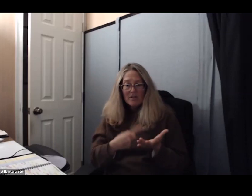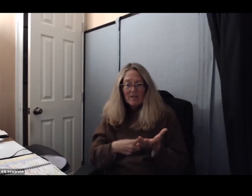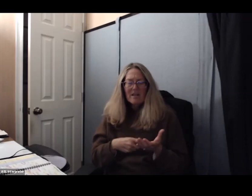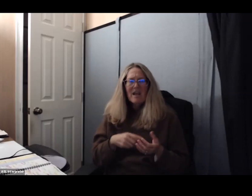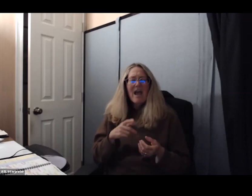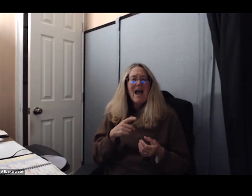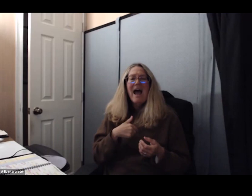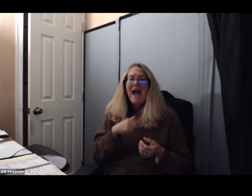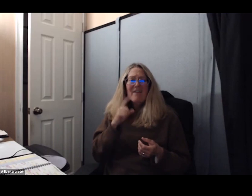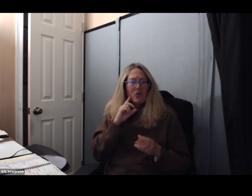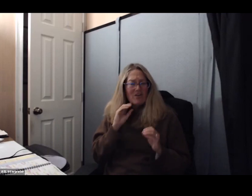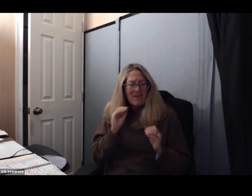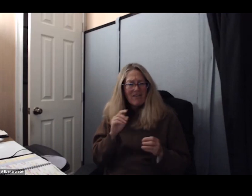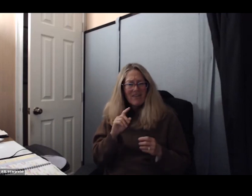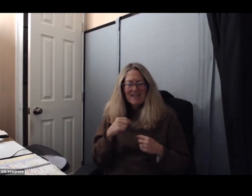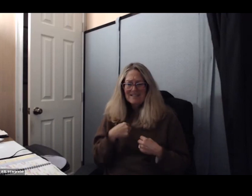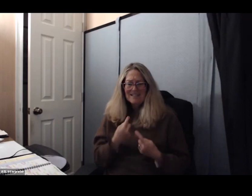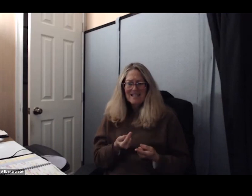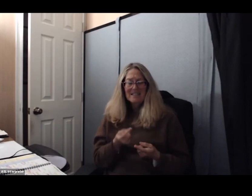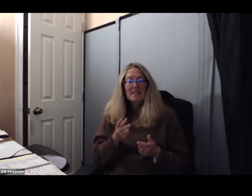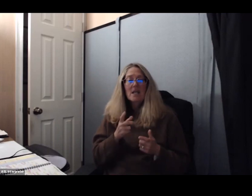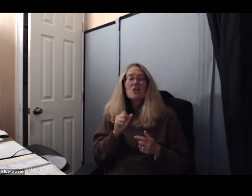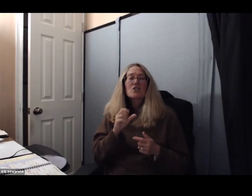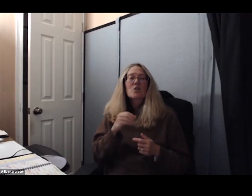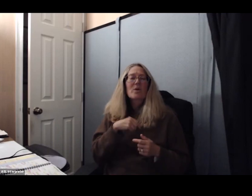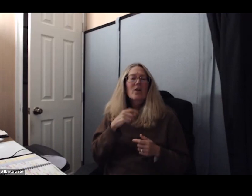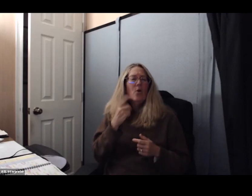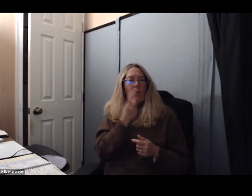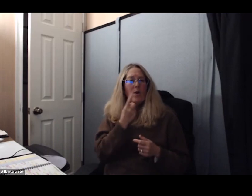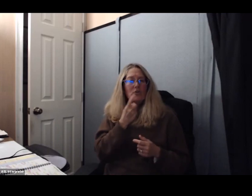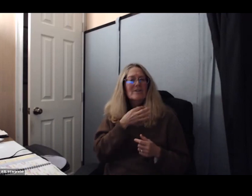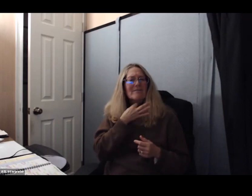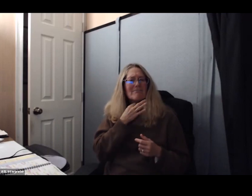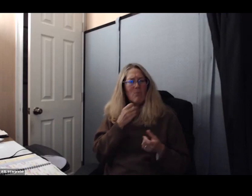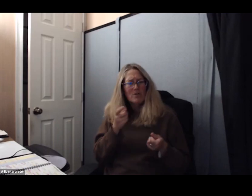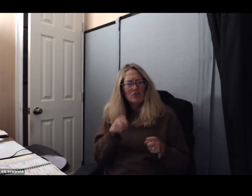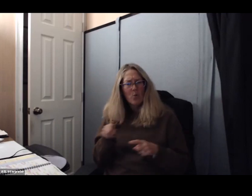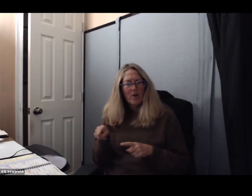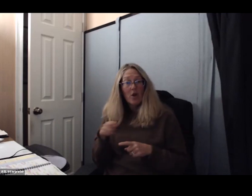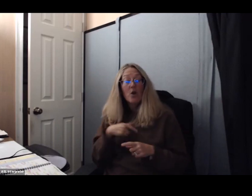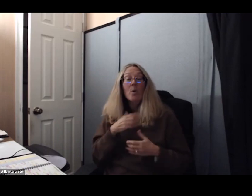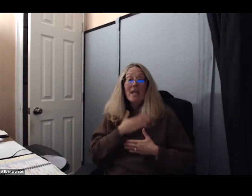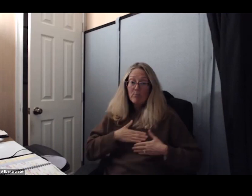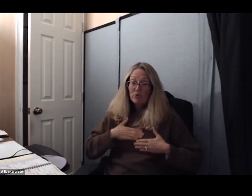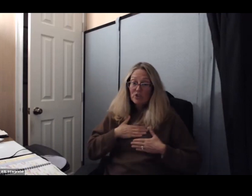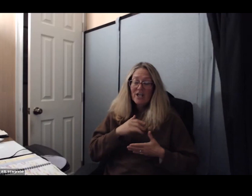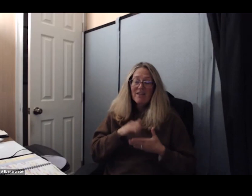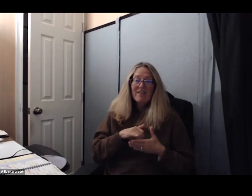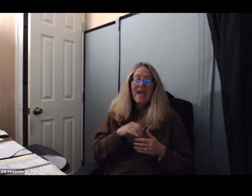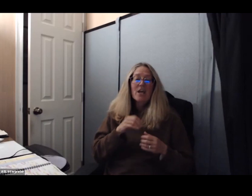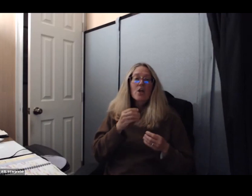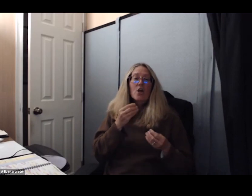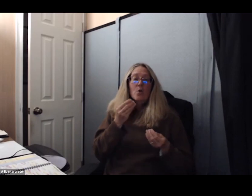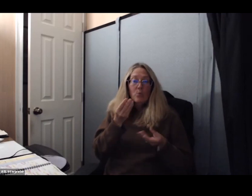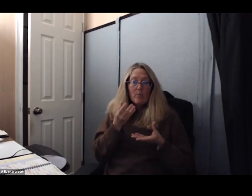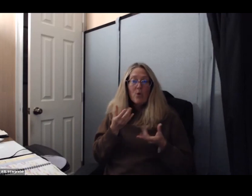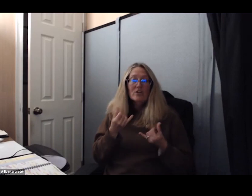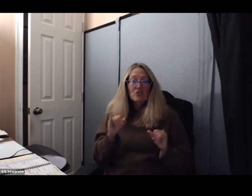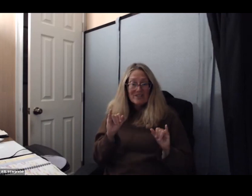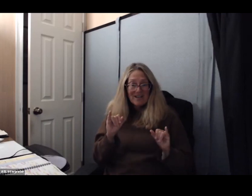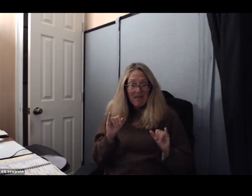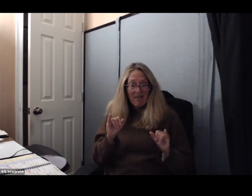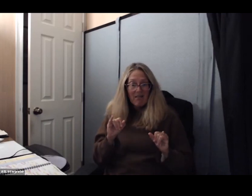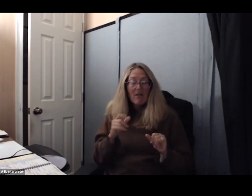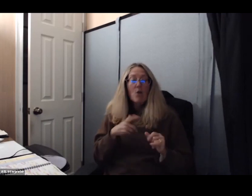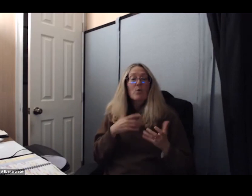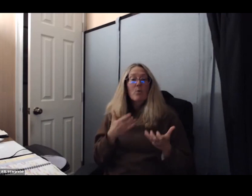N-word. I really haven't heard anything since. So we're just wondering what's happening with that. We appreciate the fact that the reports are still happening and we